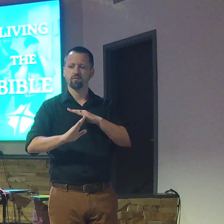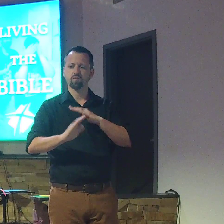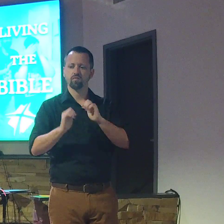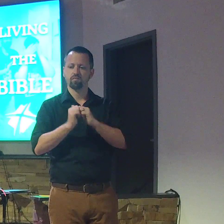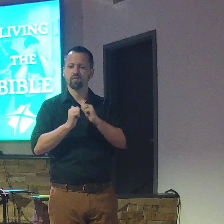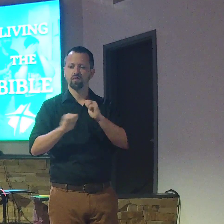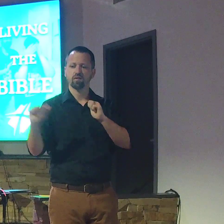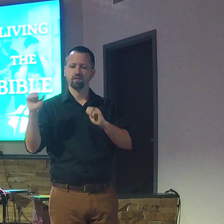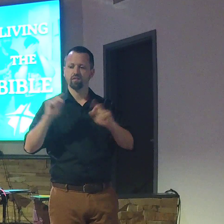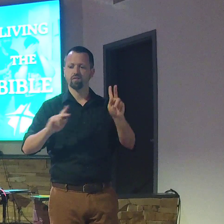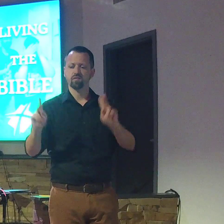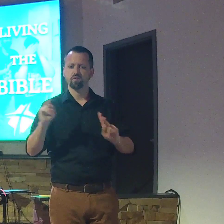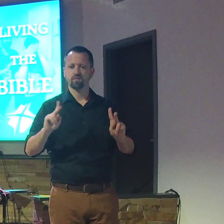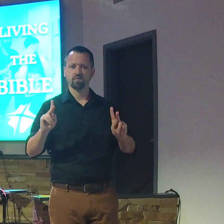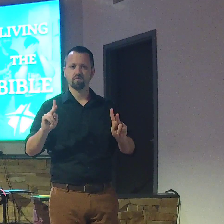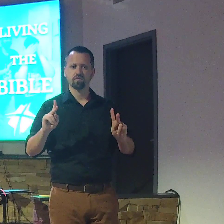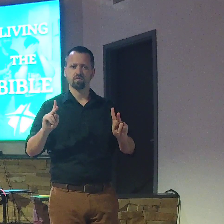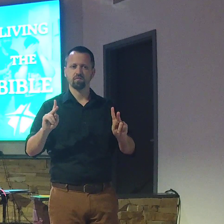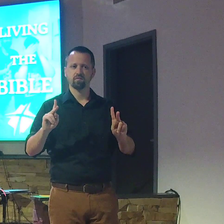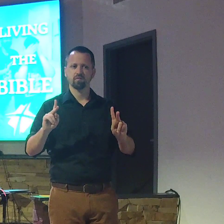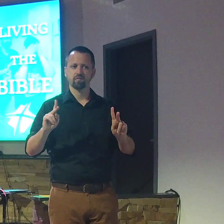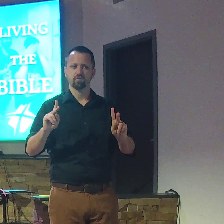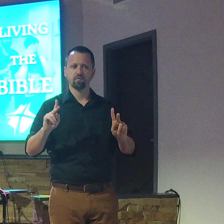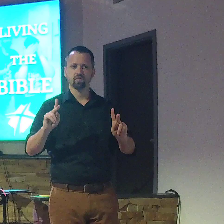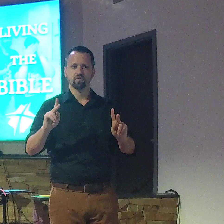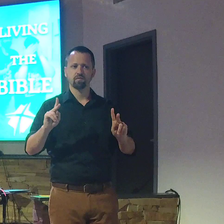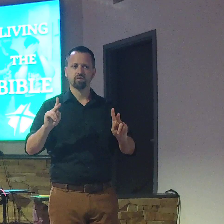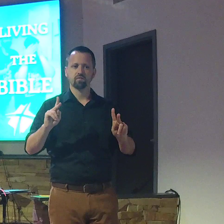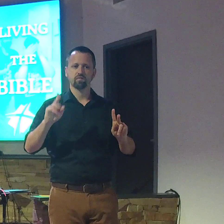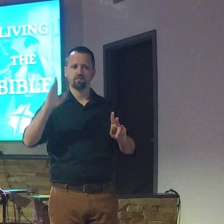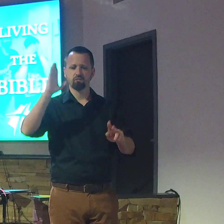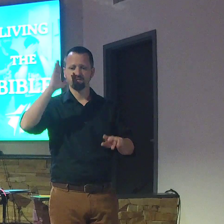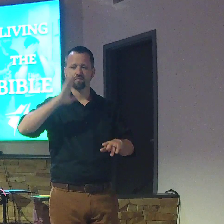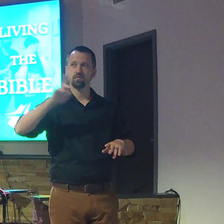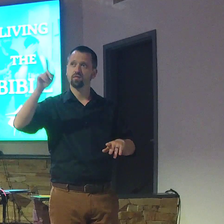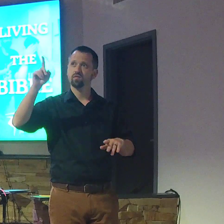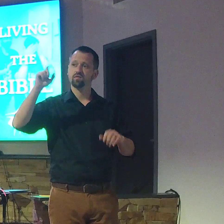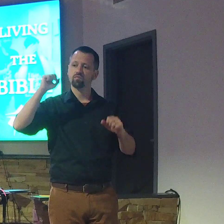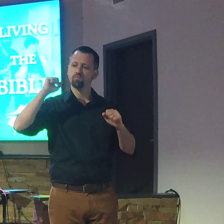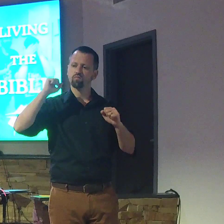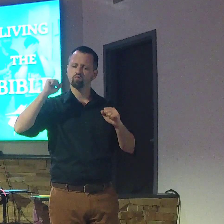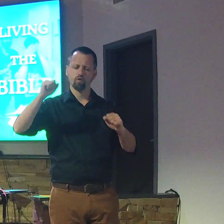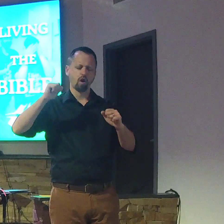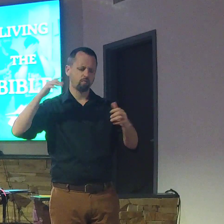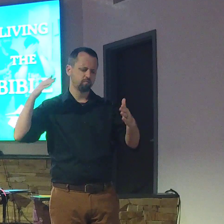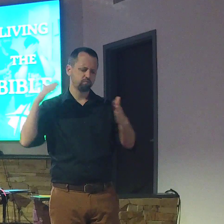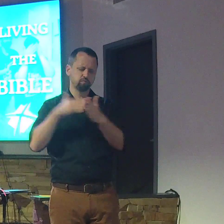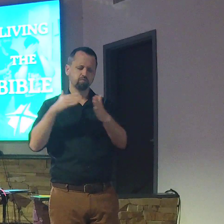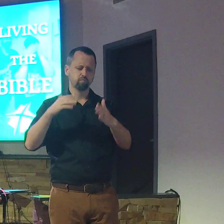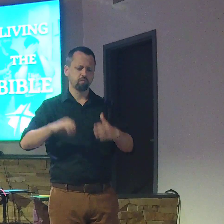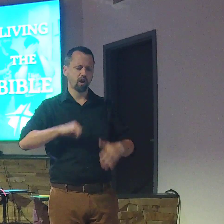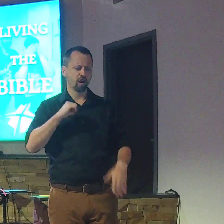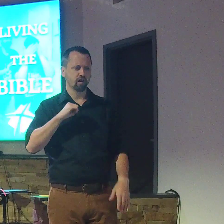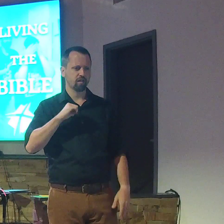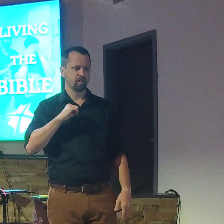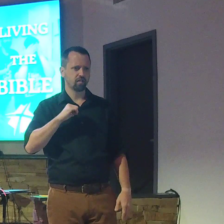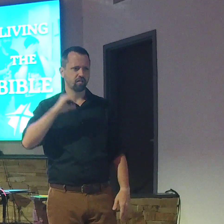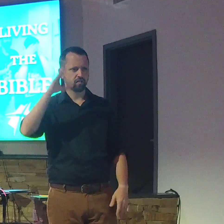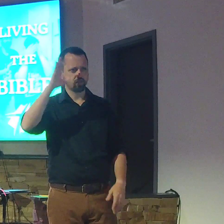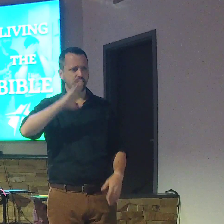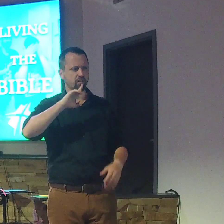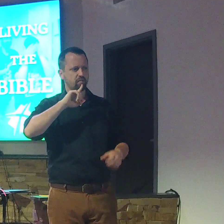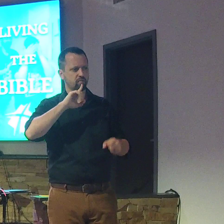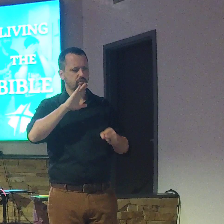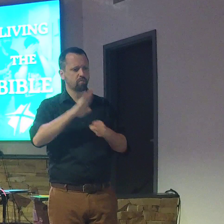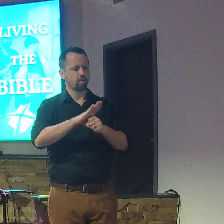other people. While God stands firmly against pride, we've seen that in Scripture, He has promised to